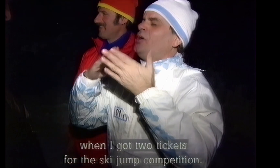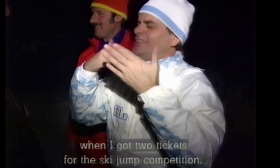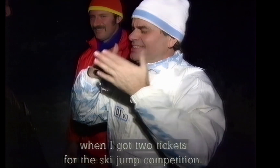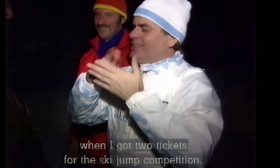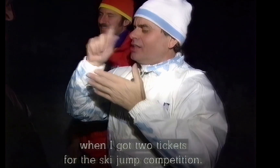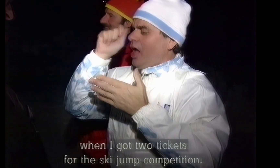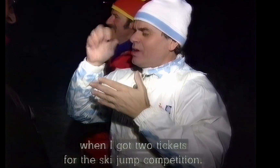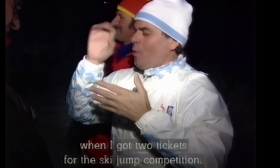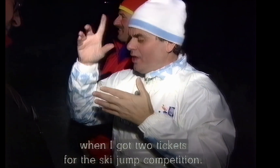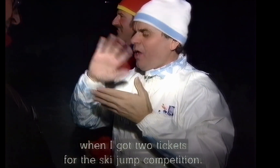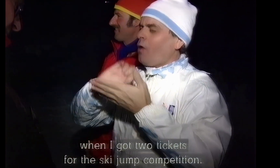competition.